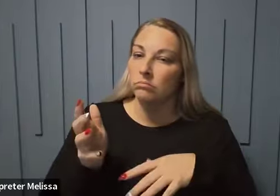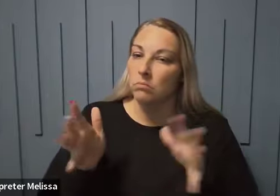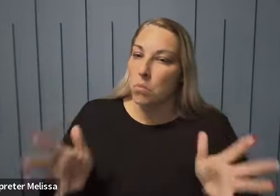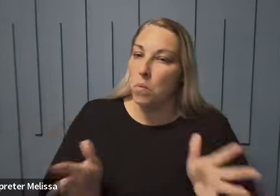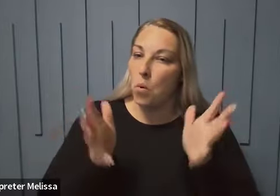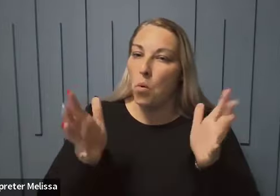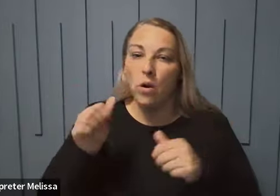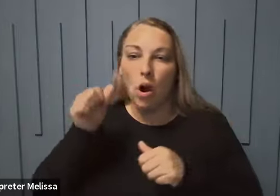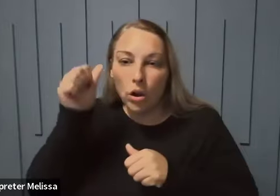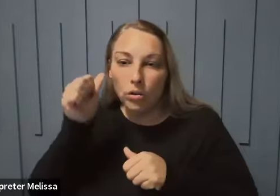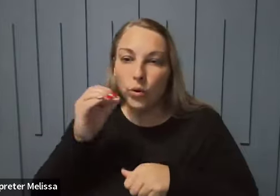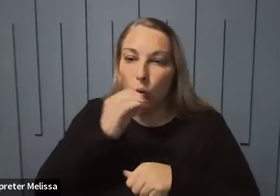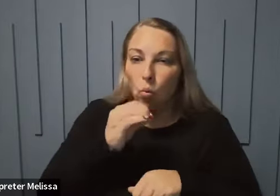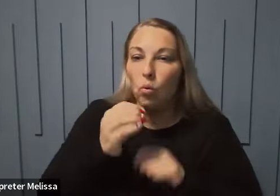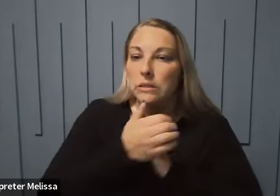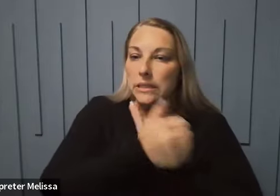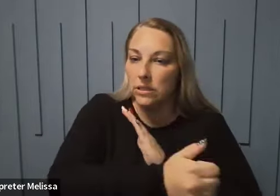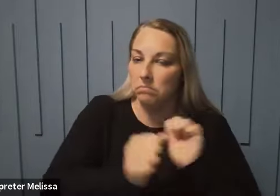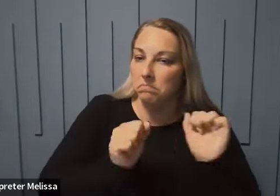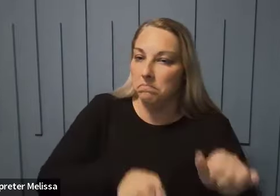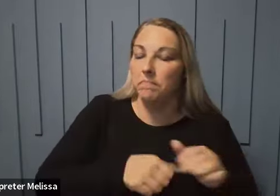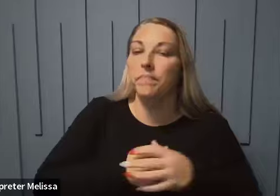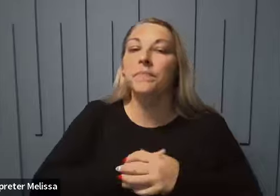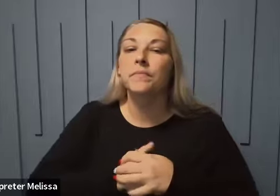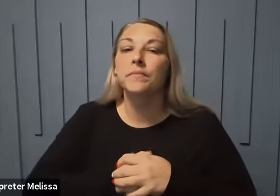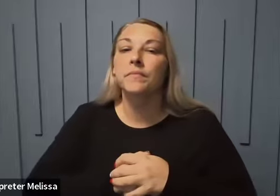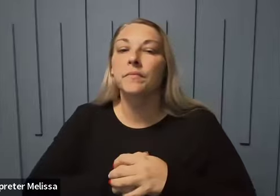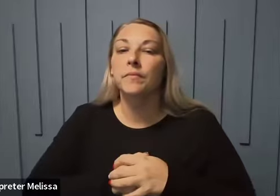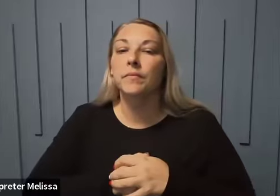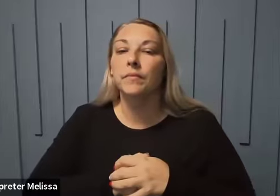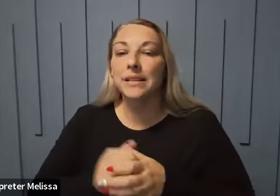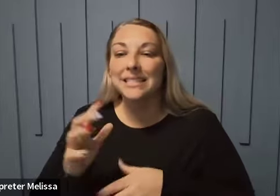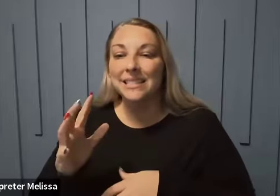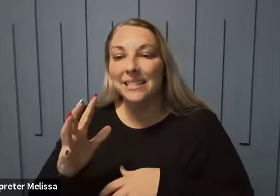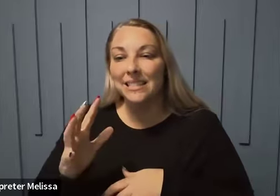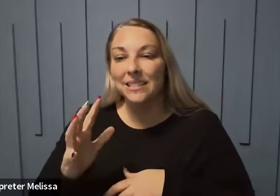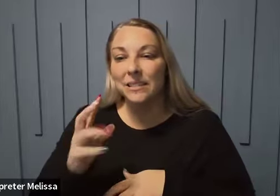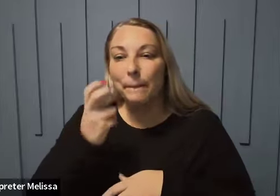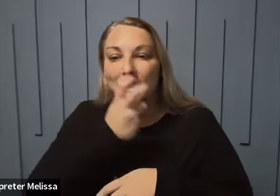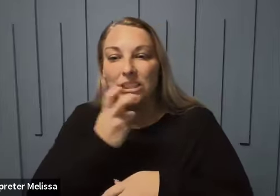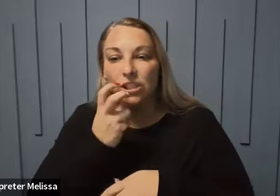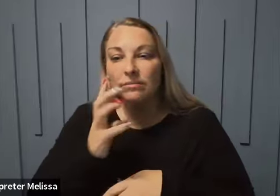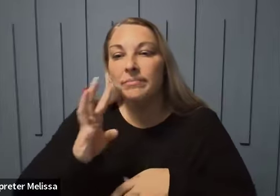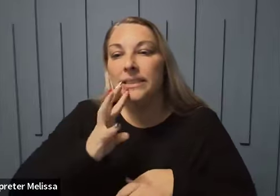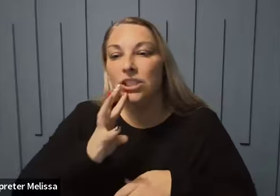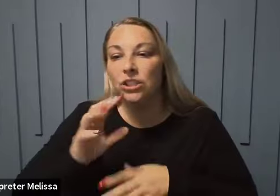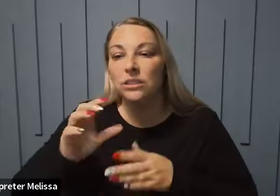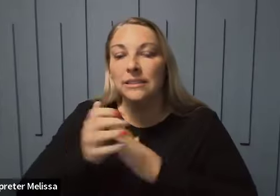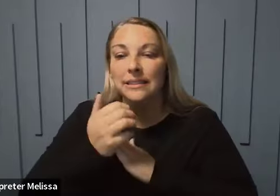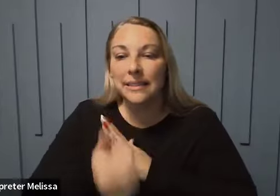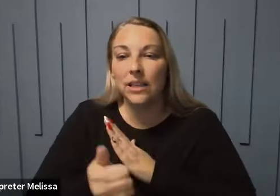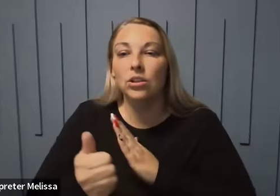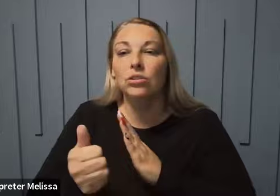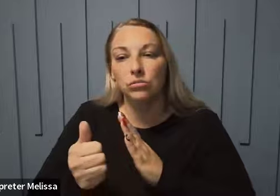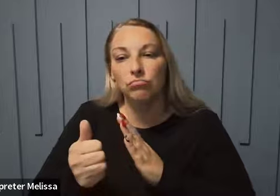are on an auditory oral path. It reinforces speech skills because it provides a visual link between the cue and the